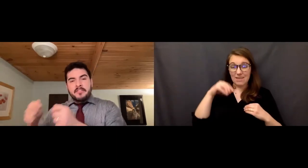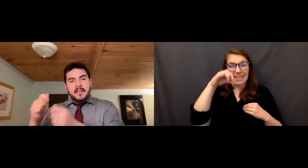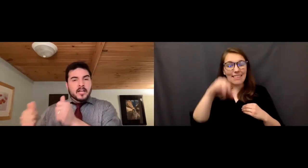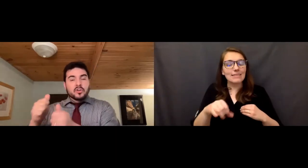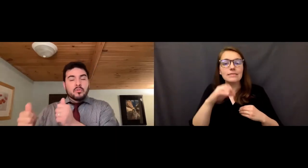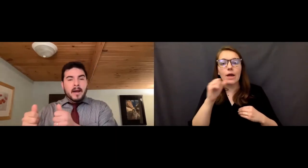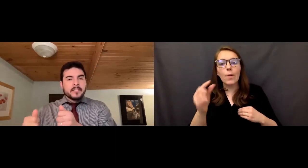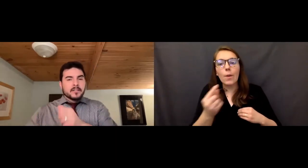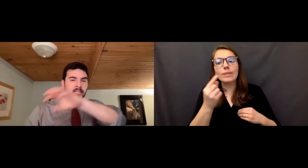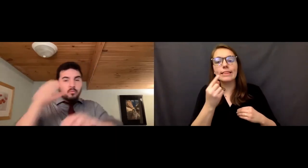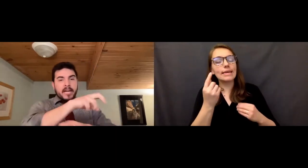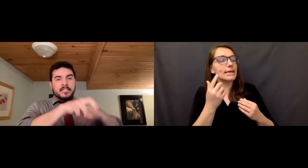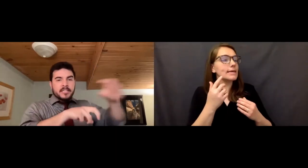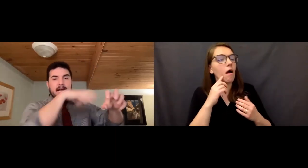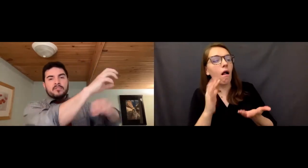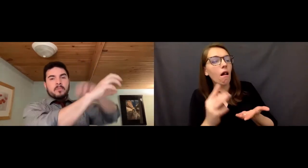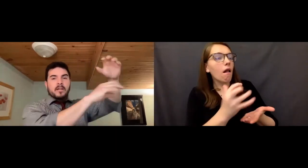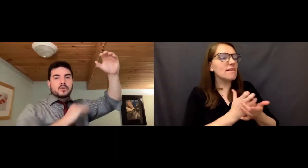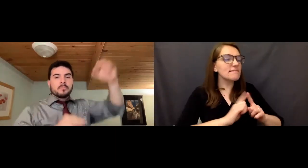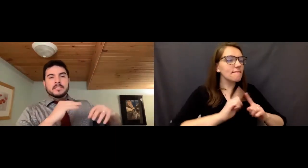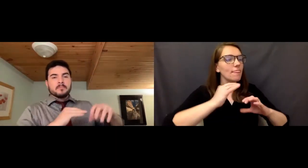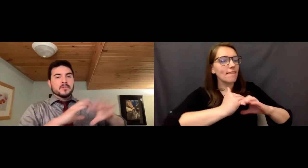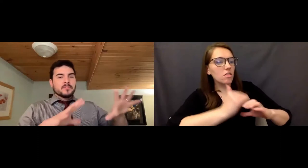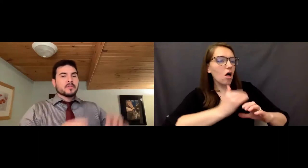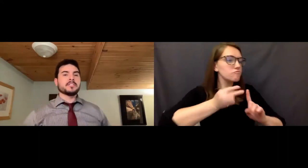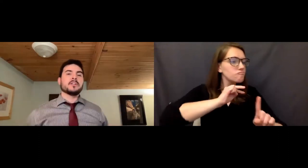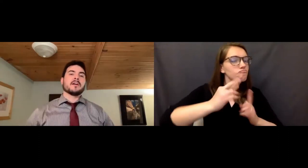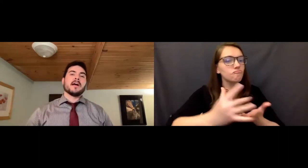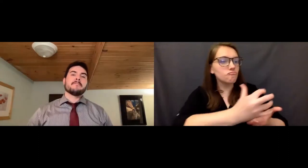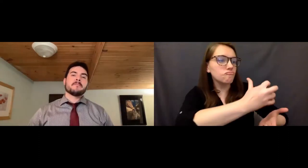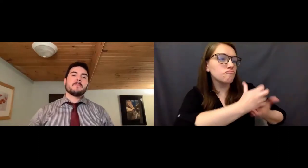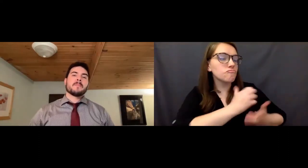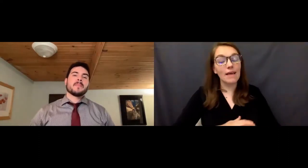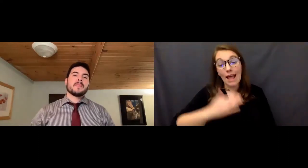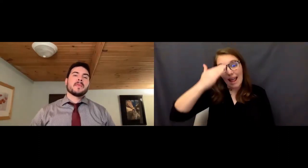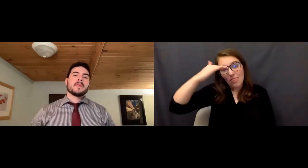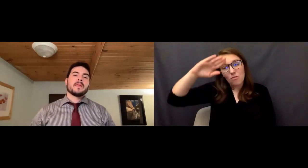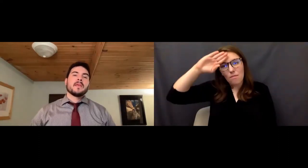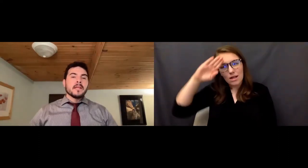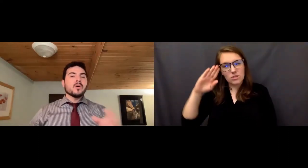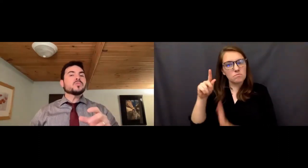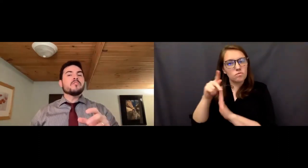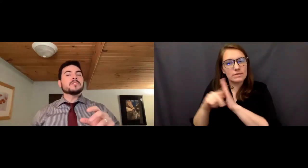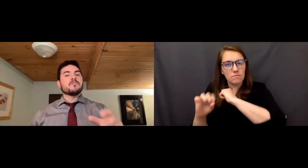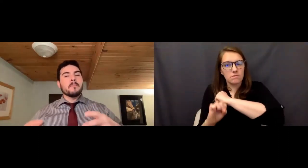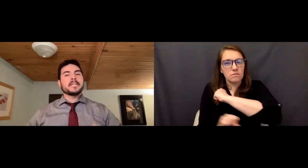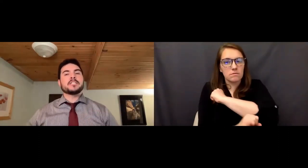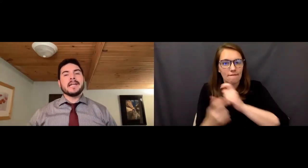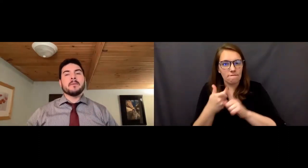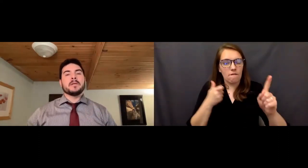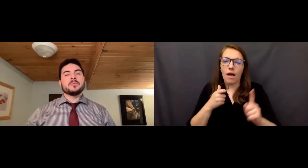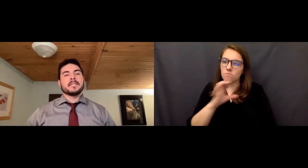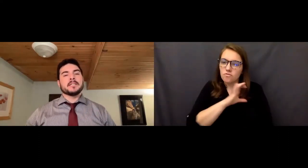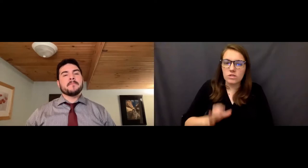collecting theological reminders and arranging anthropological principles from the Christian archive. It also involves the